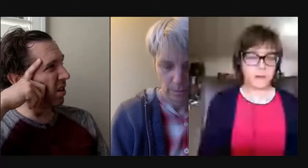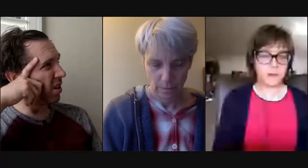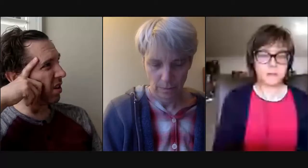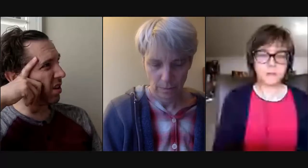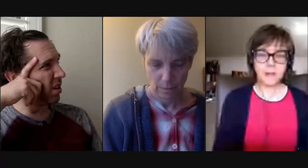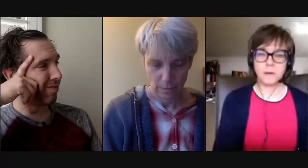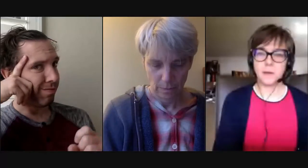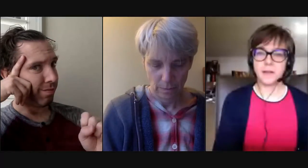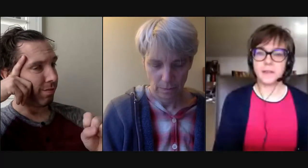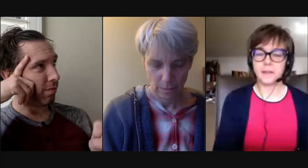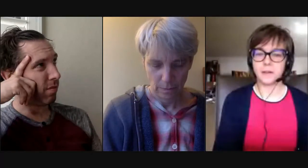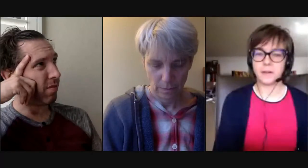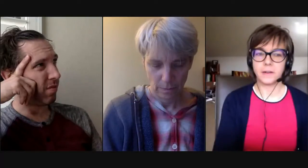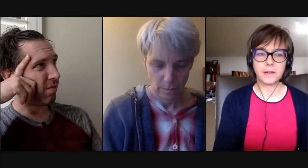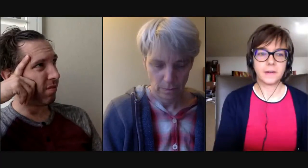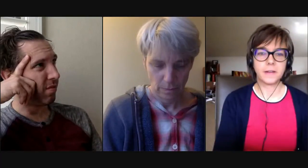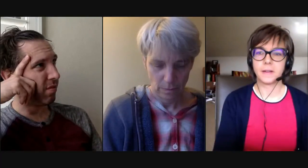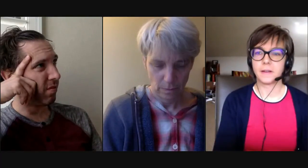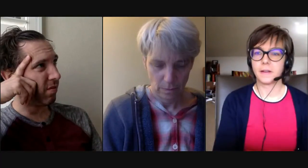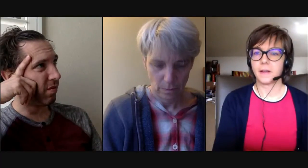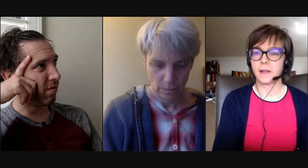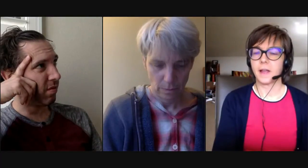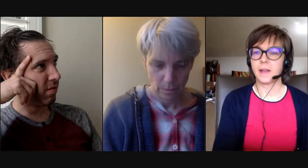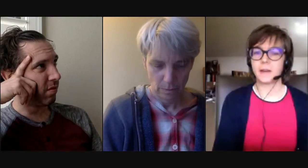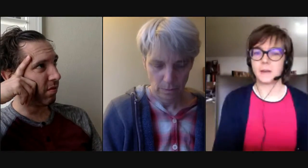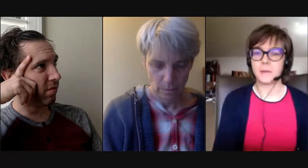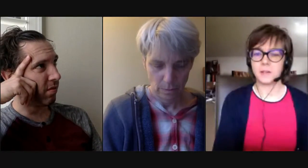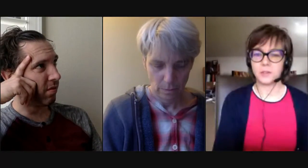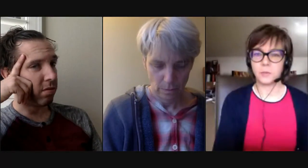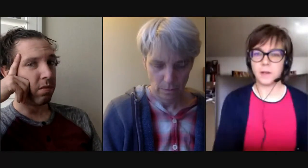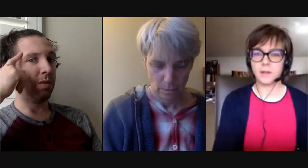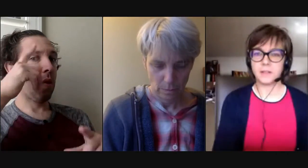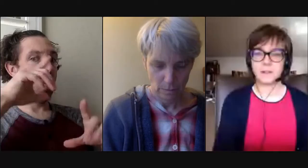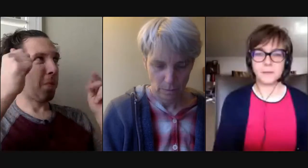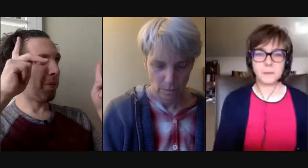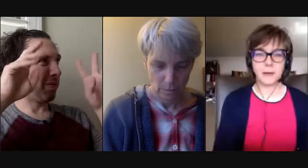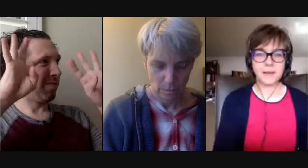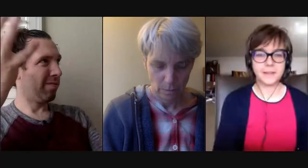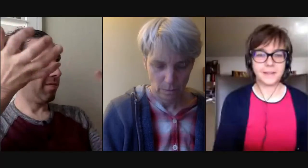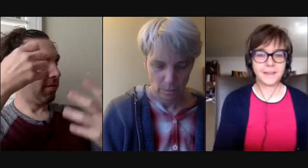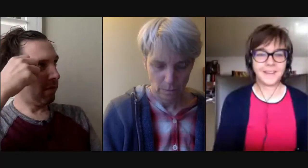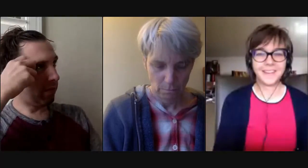So now I'm back here, and I'm not sure why you guys got left behind.